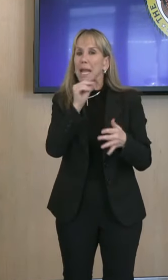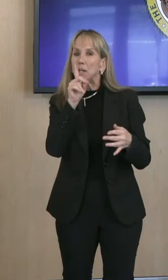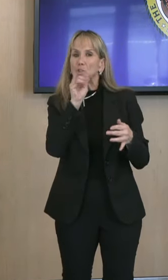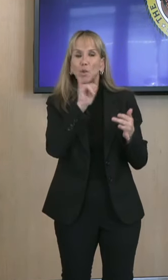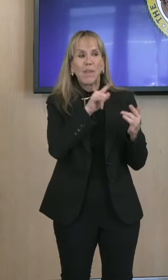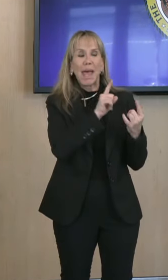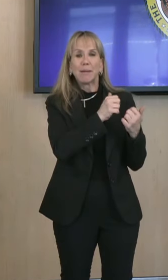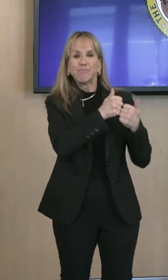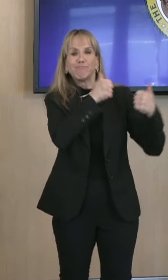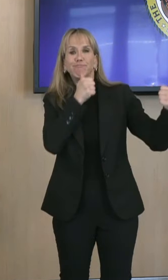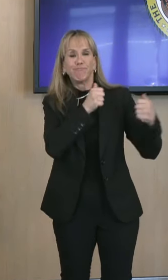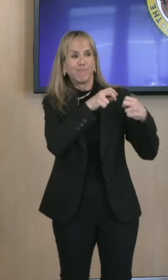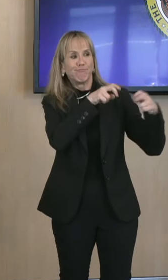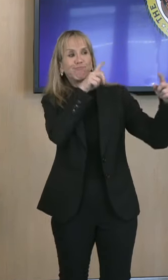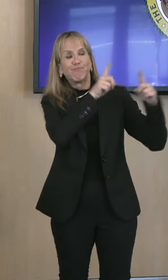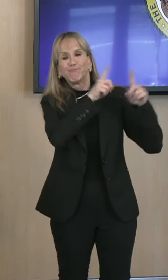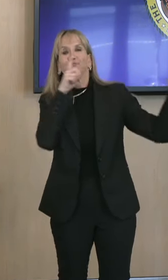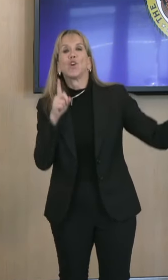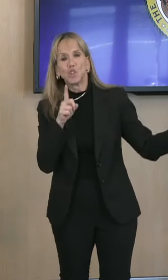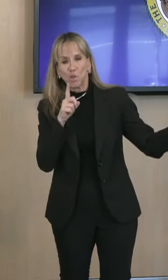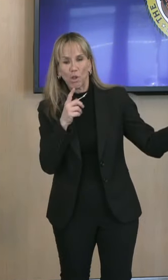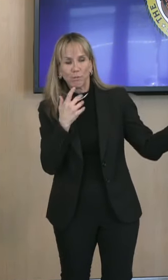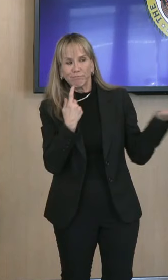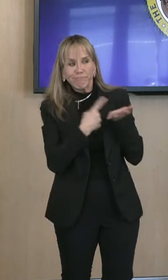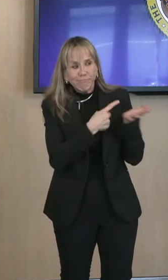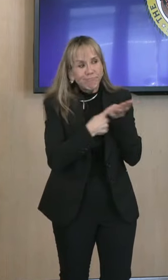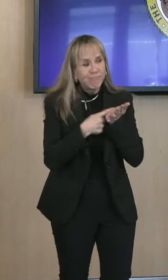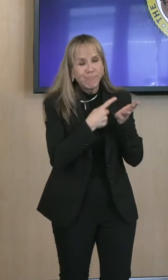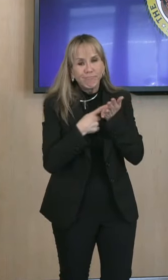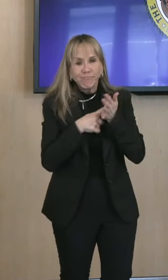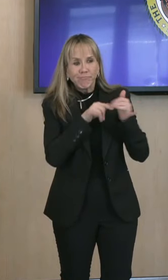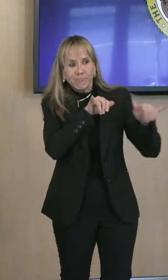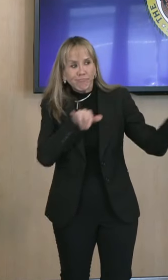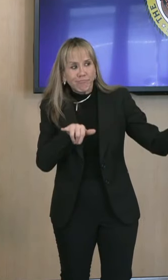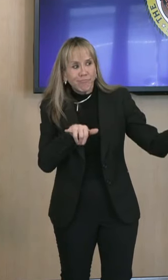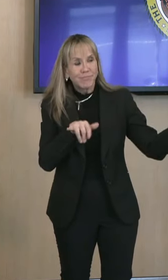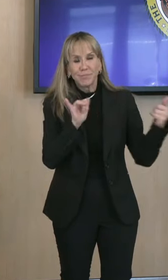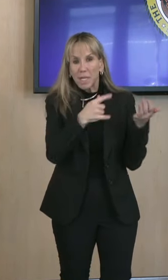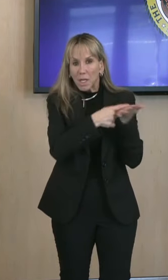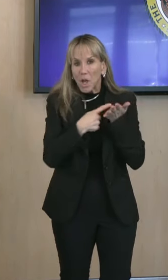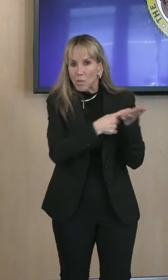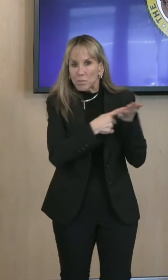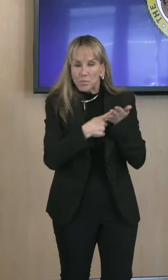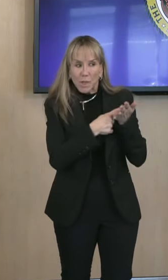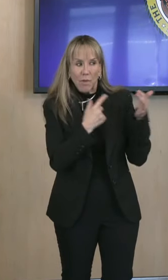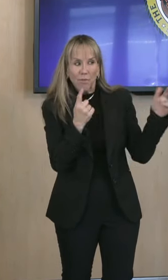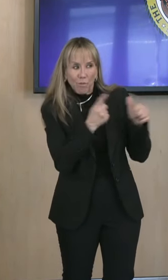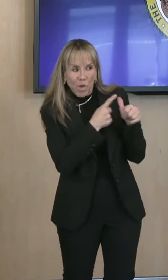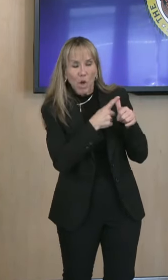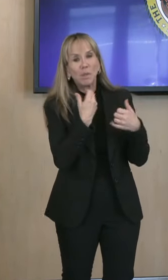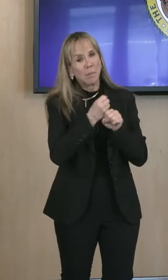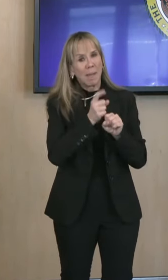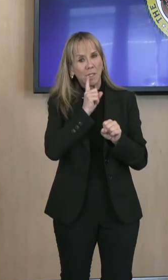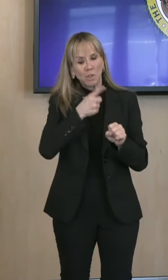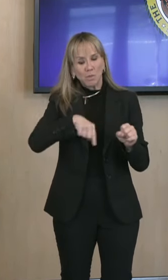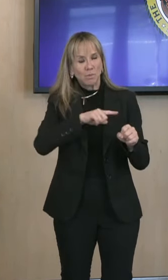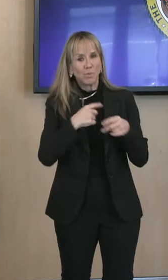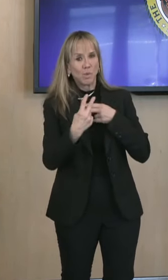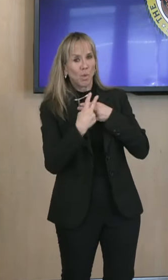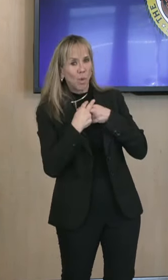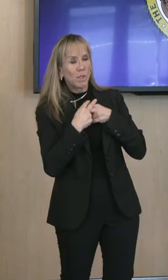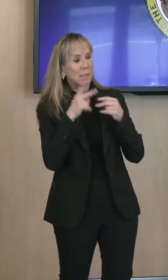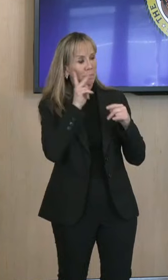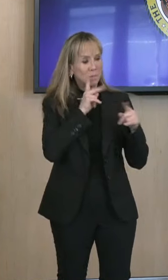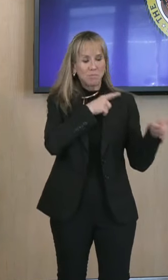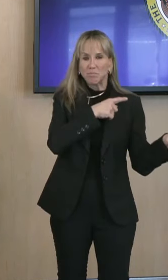consultations that physicians and nurses are doing with folks in the comfort and quarantine and isolation of their